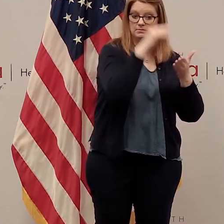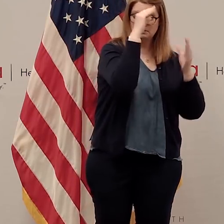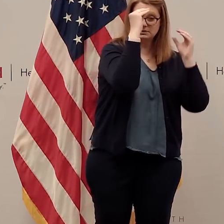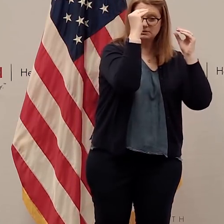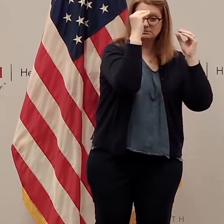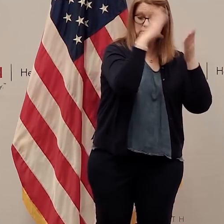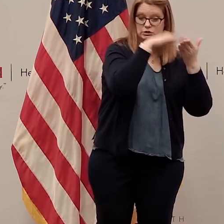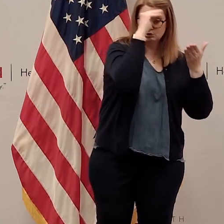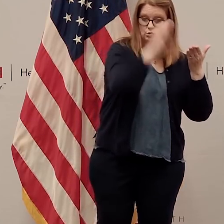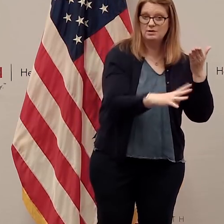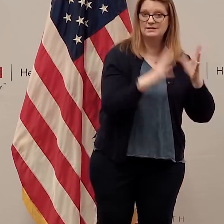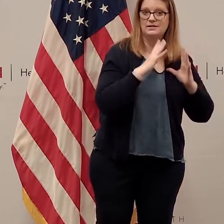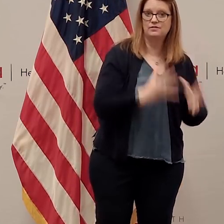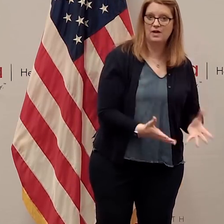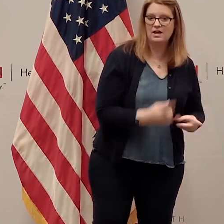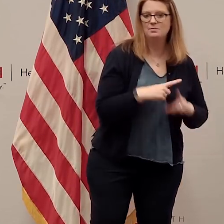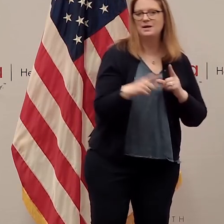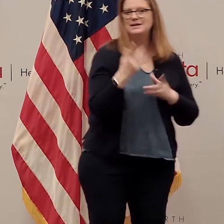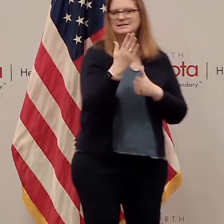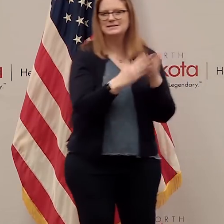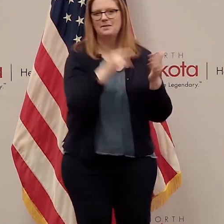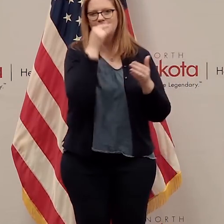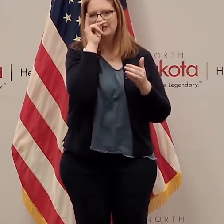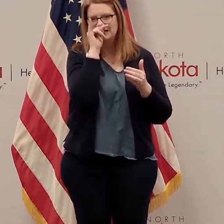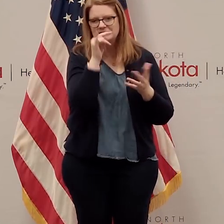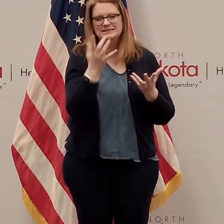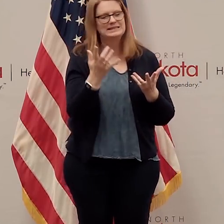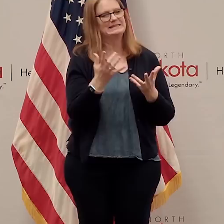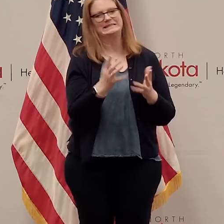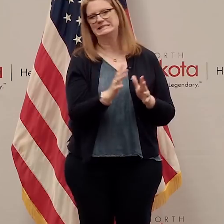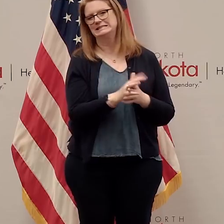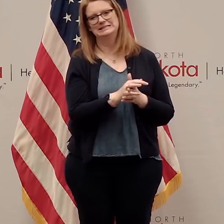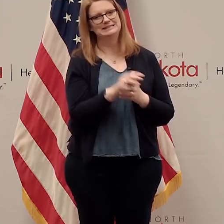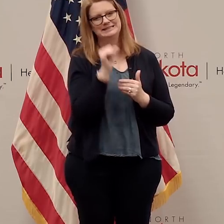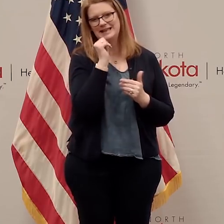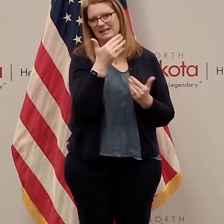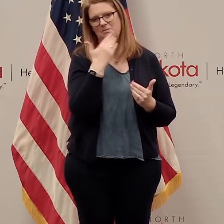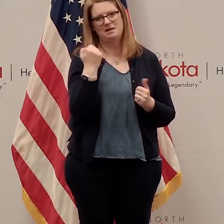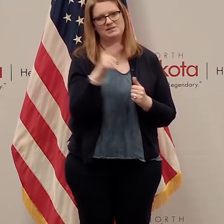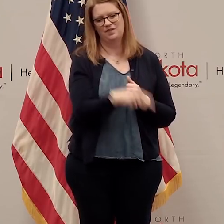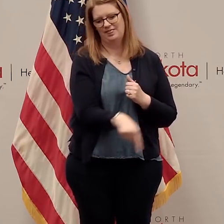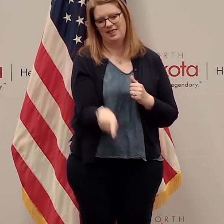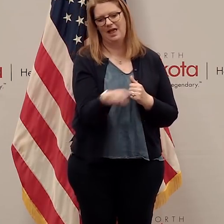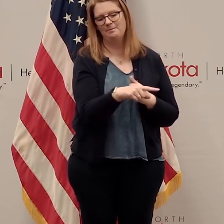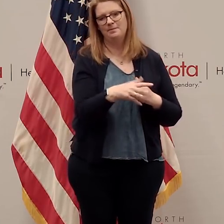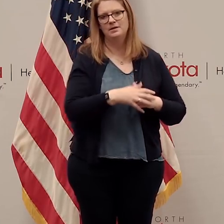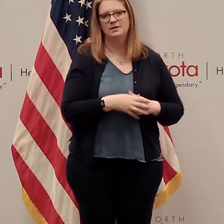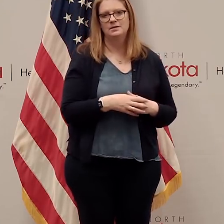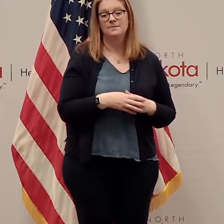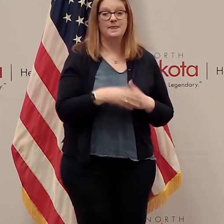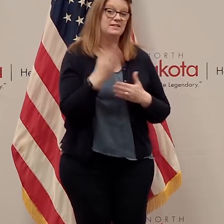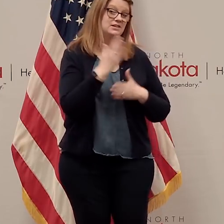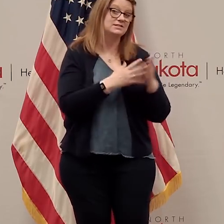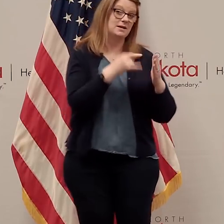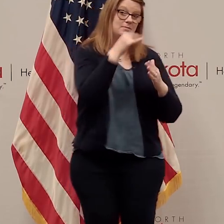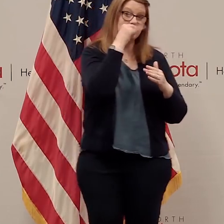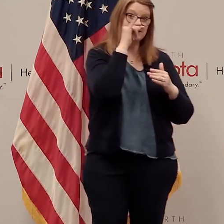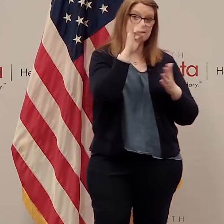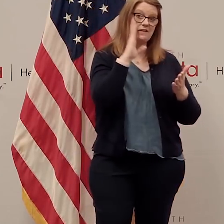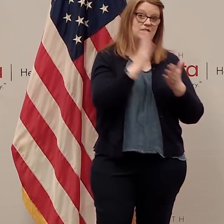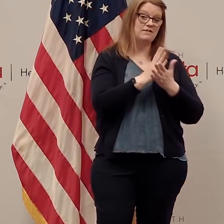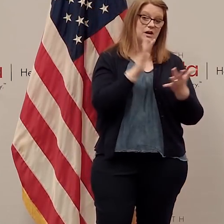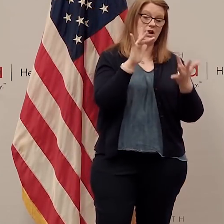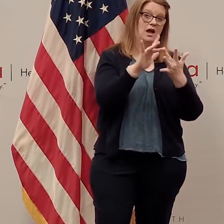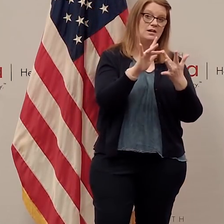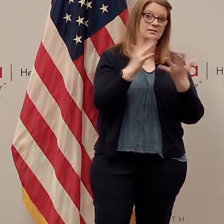actual accurate number by school district of kids that may not have actually even been in touch with their teacher or the school district. Really,